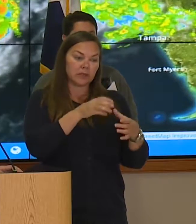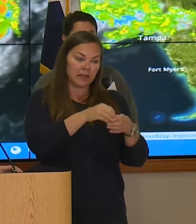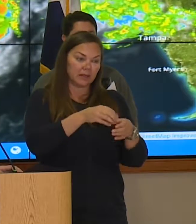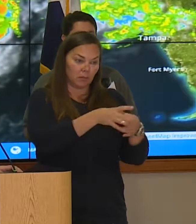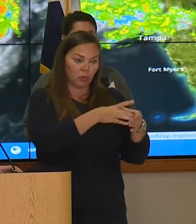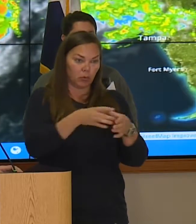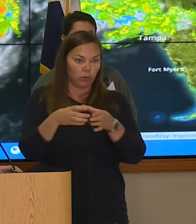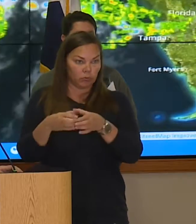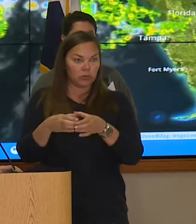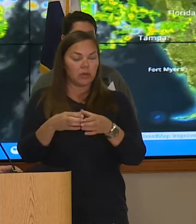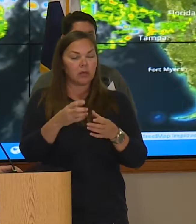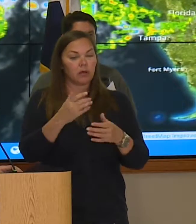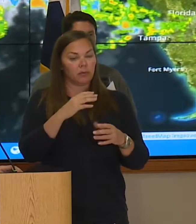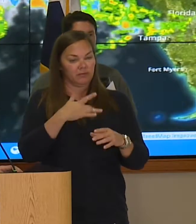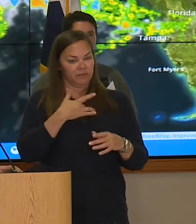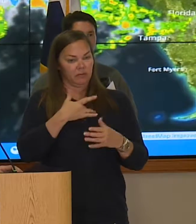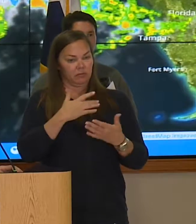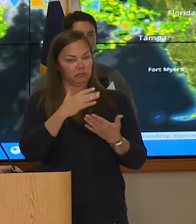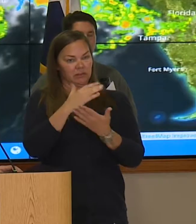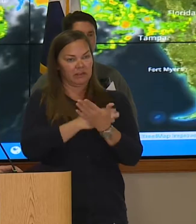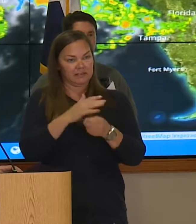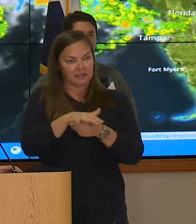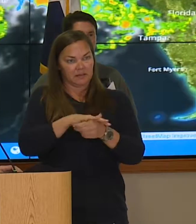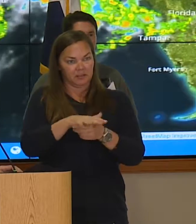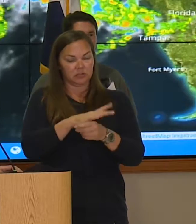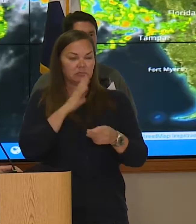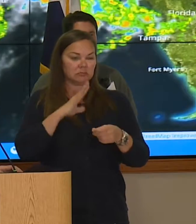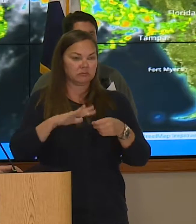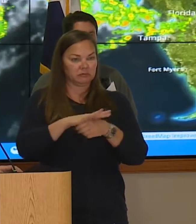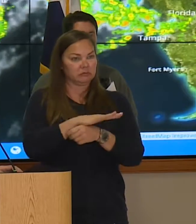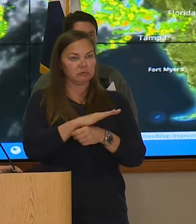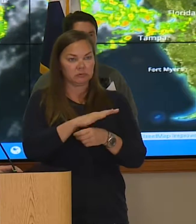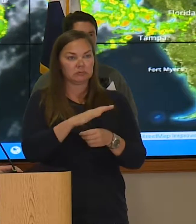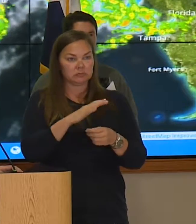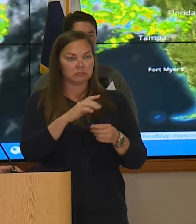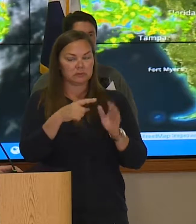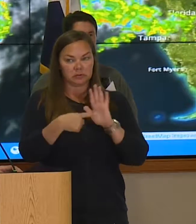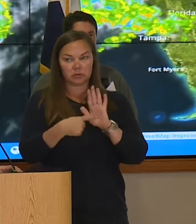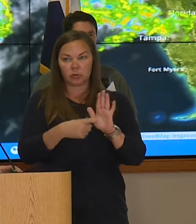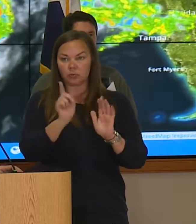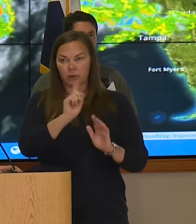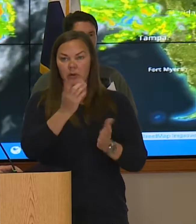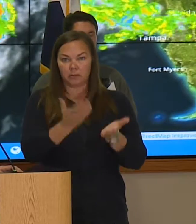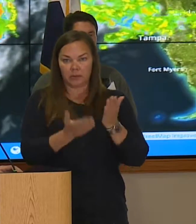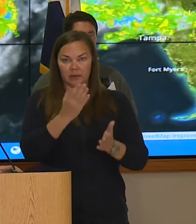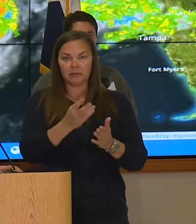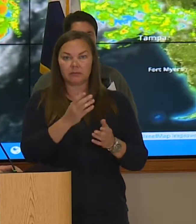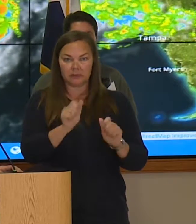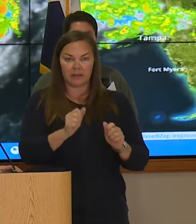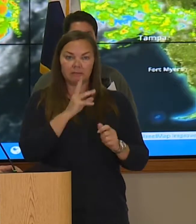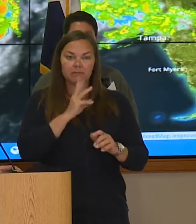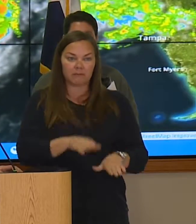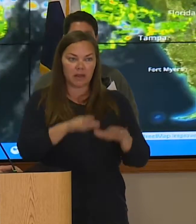list that was provided is comprehensive and continues to indicate the threat for flooding in those